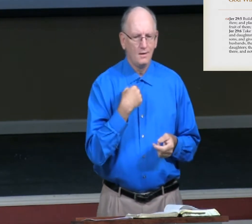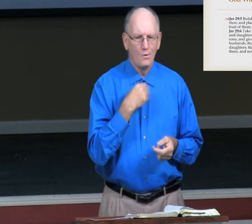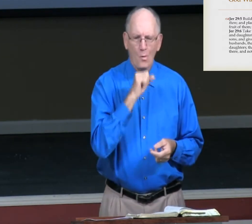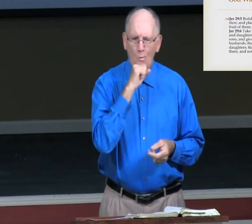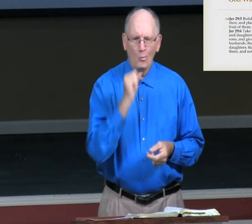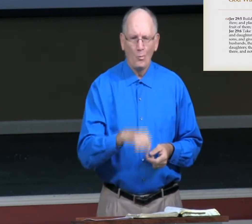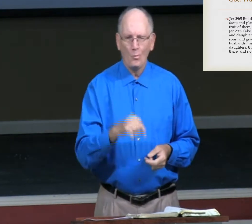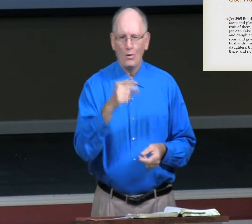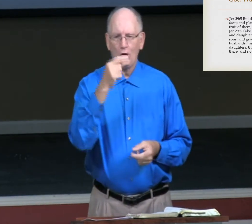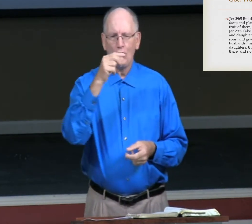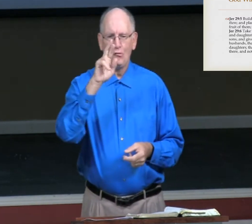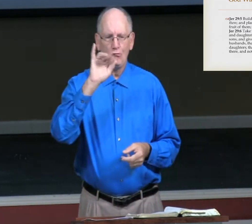Tracks, pass them out.